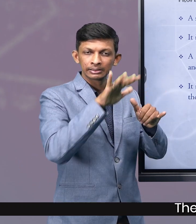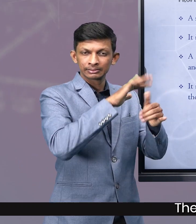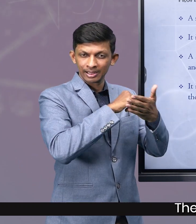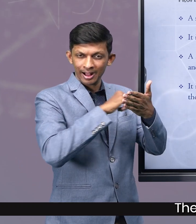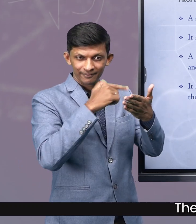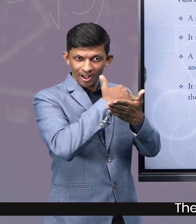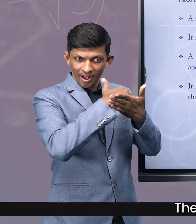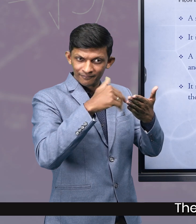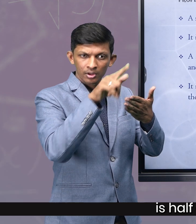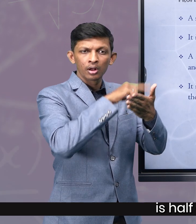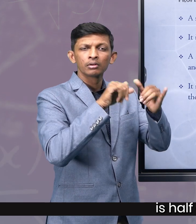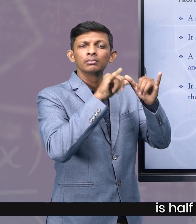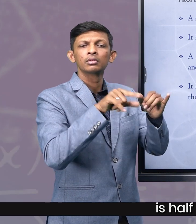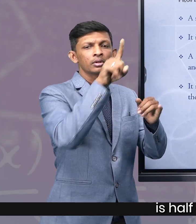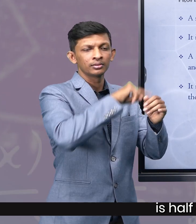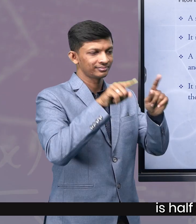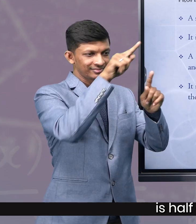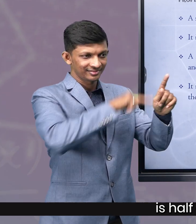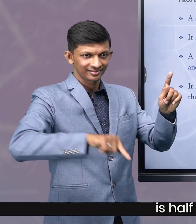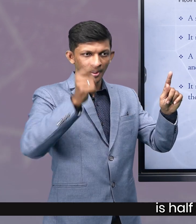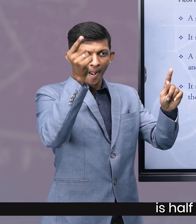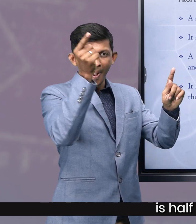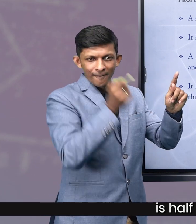The area of a semicircle is half of the area of the circle.